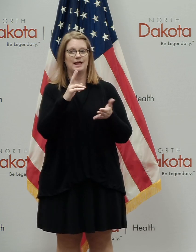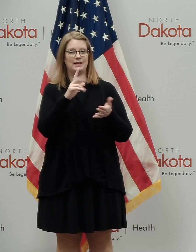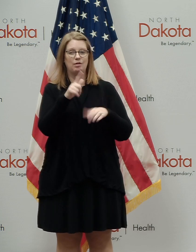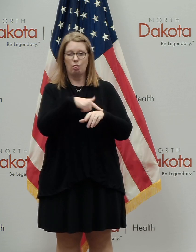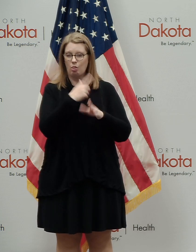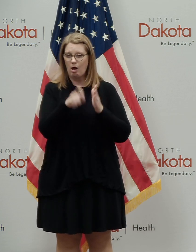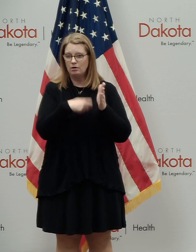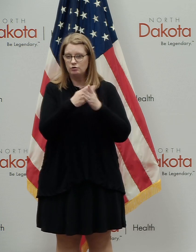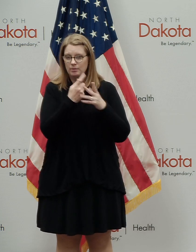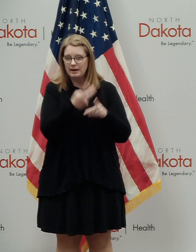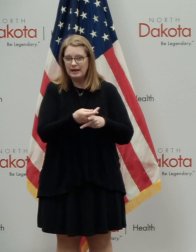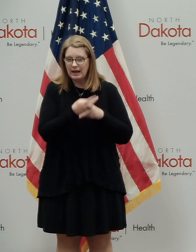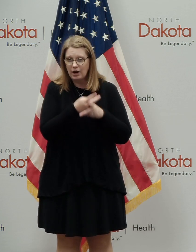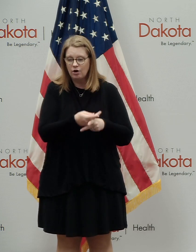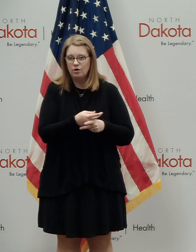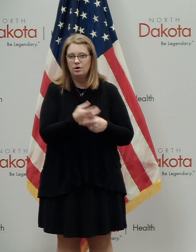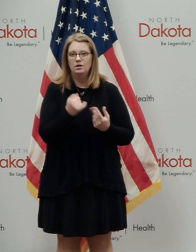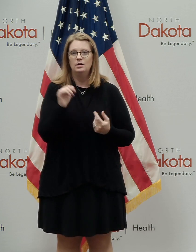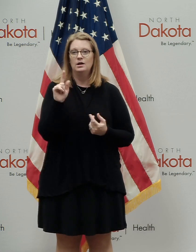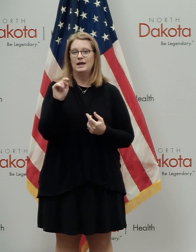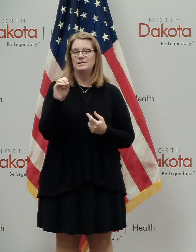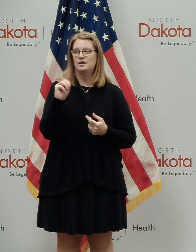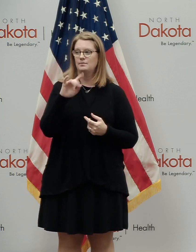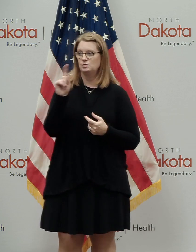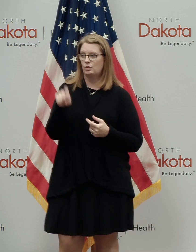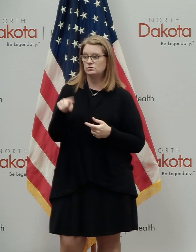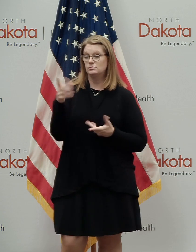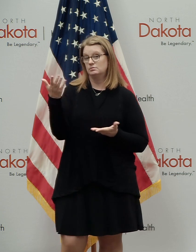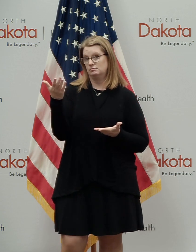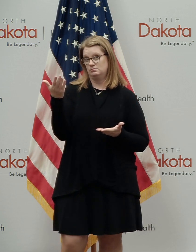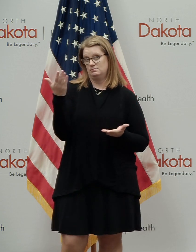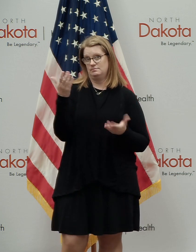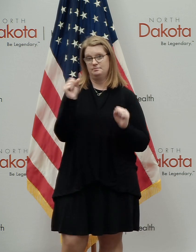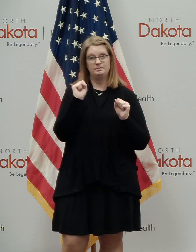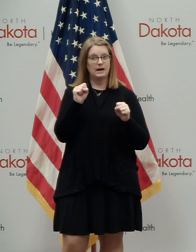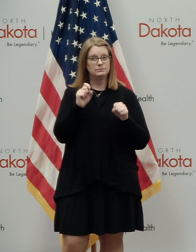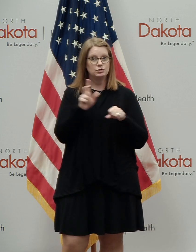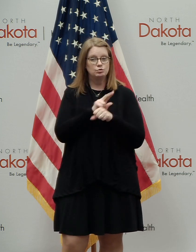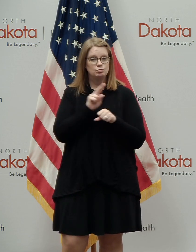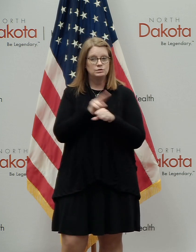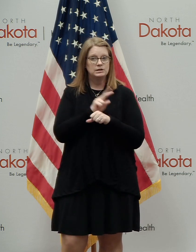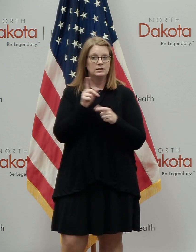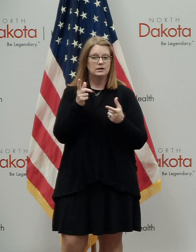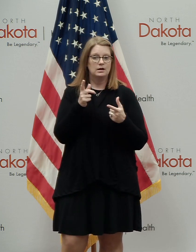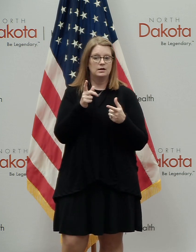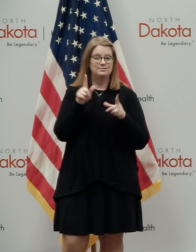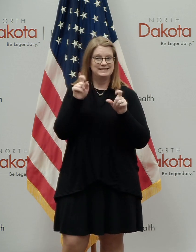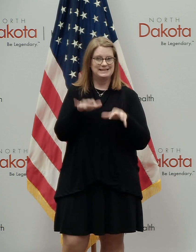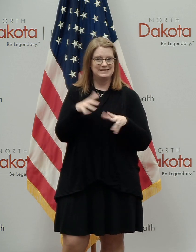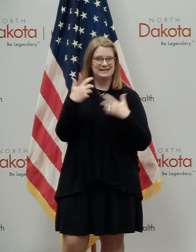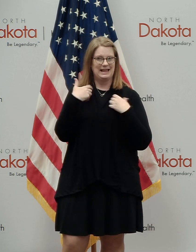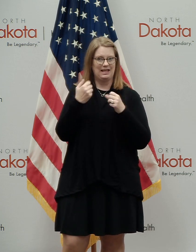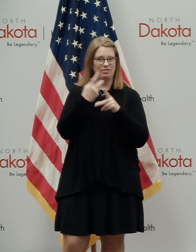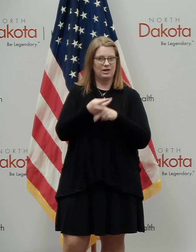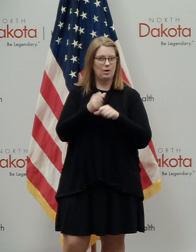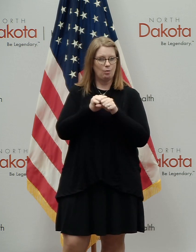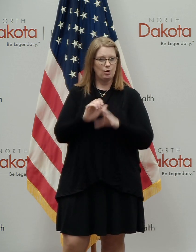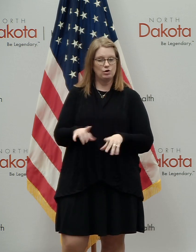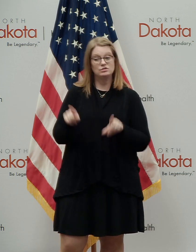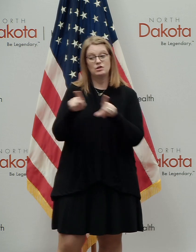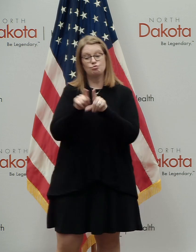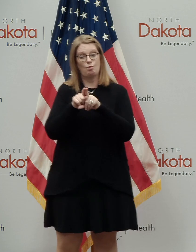care. And to Tom's question, there's the potential that you could be using those to test healthcare workers and